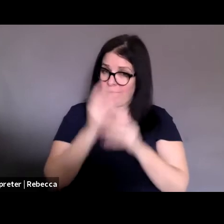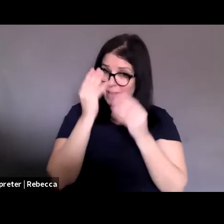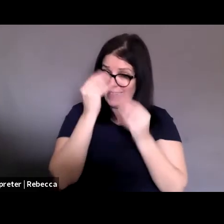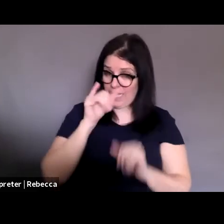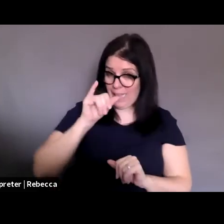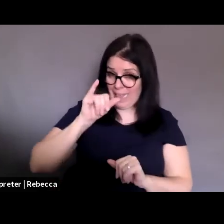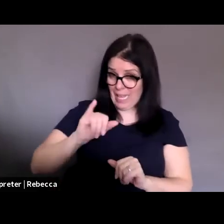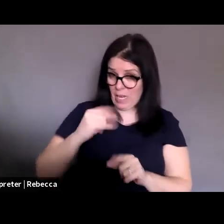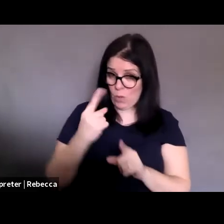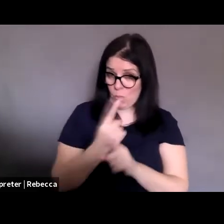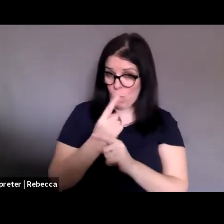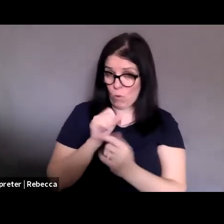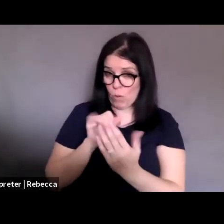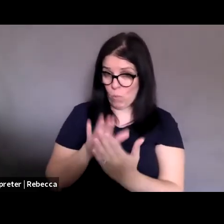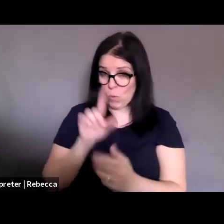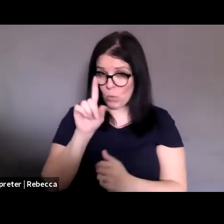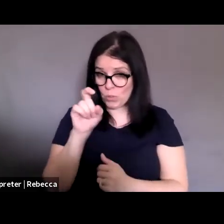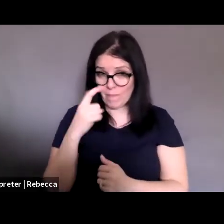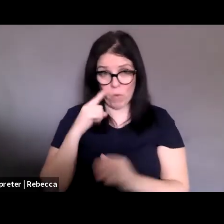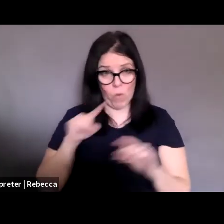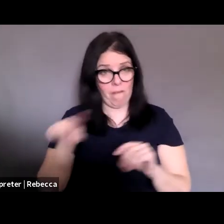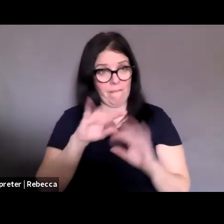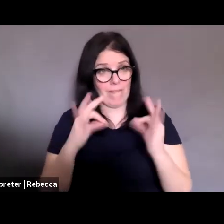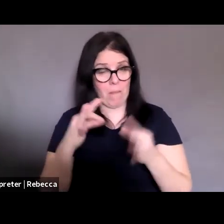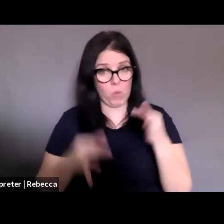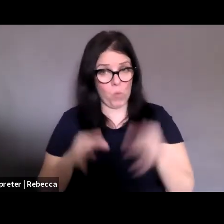an appropriate role for our family courts.